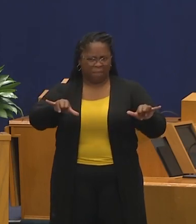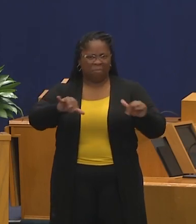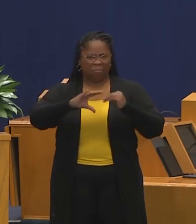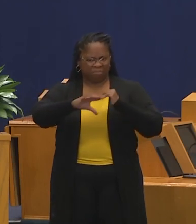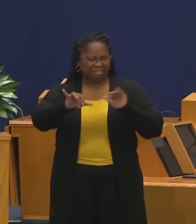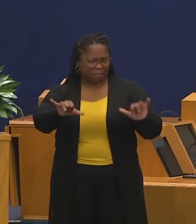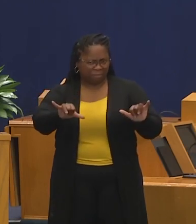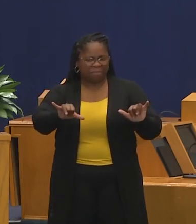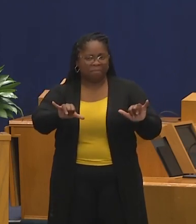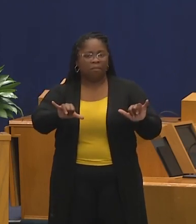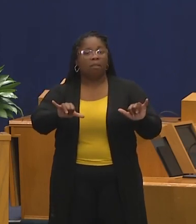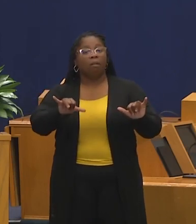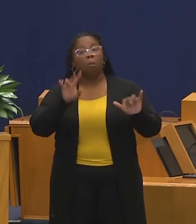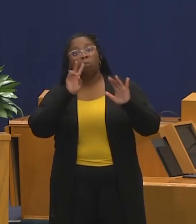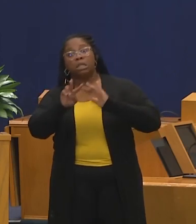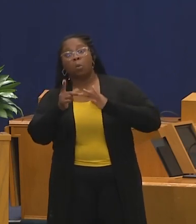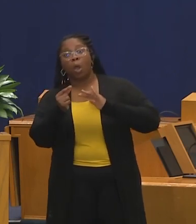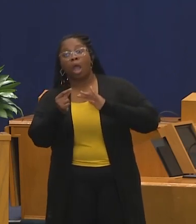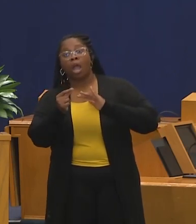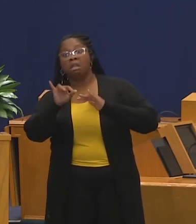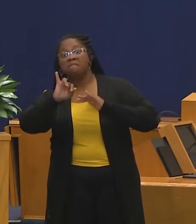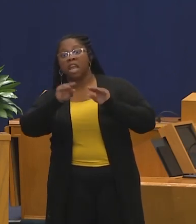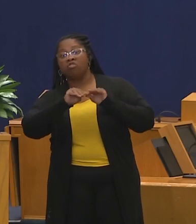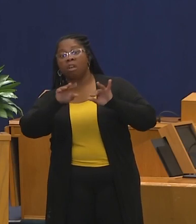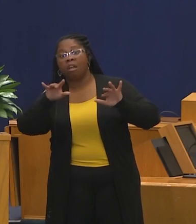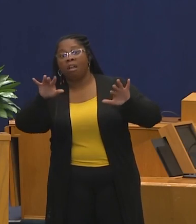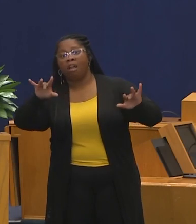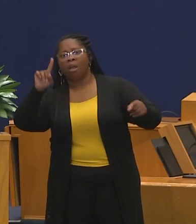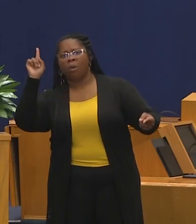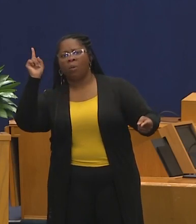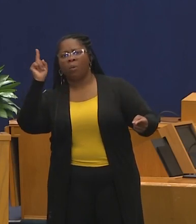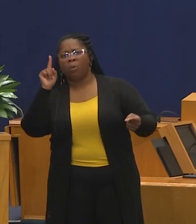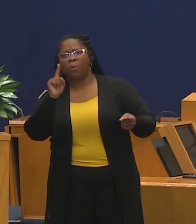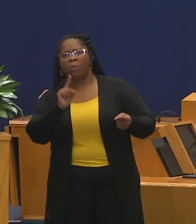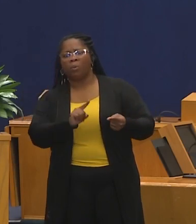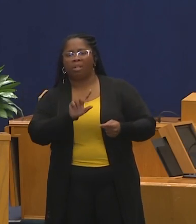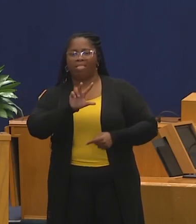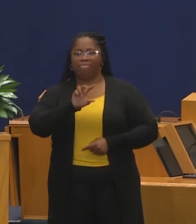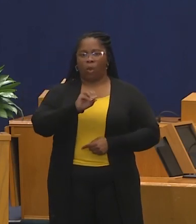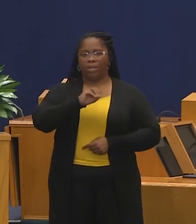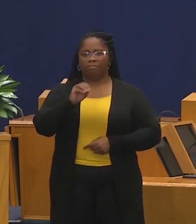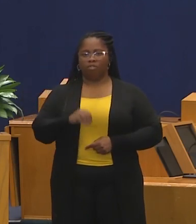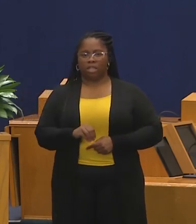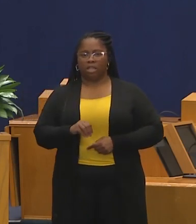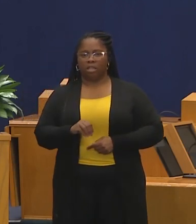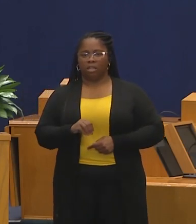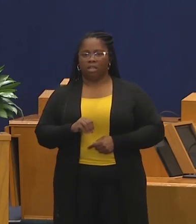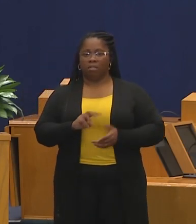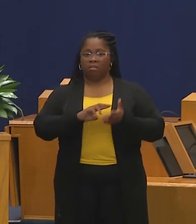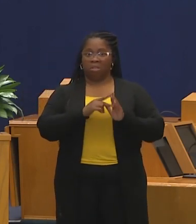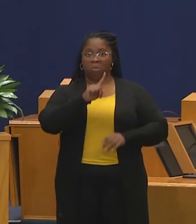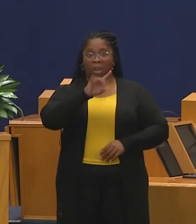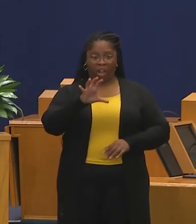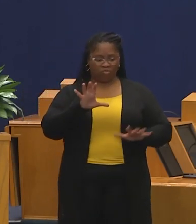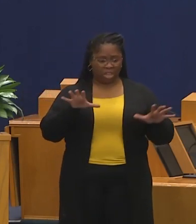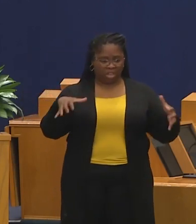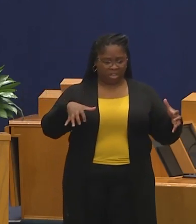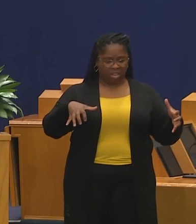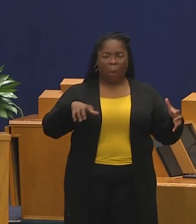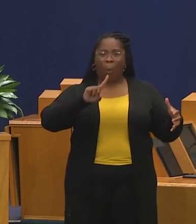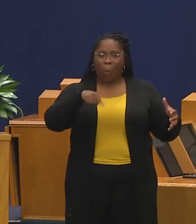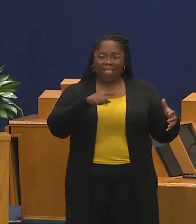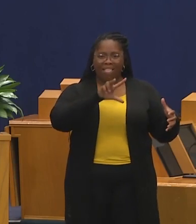to reduce the overall infection rate among the community down to 30%. It's a huge decline in the number of